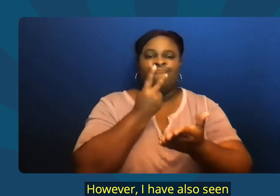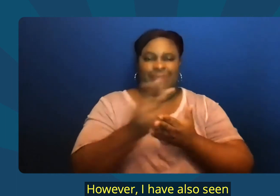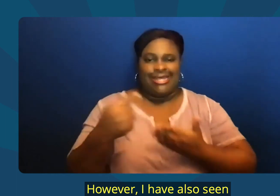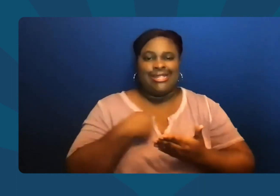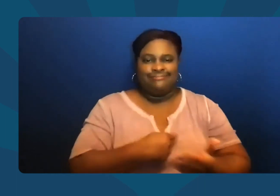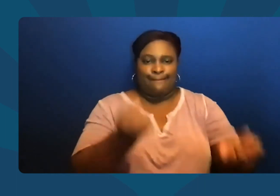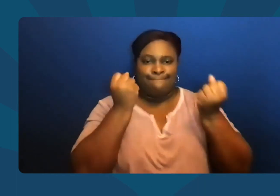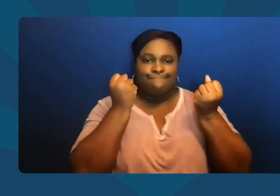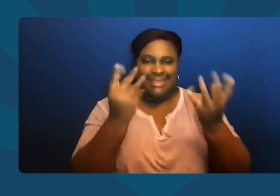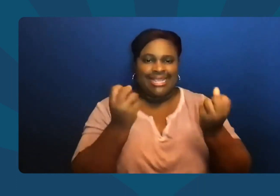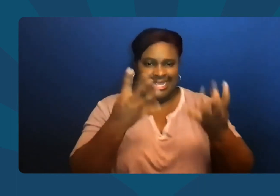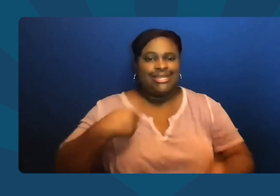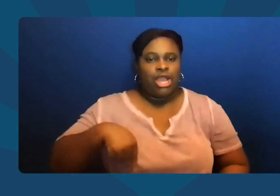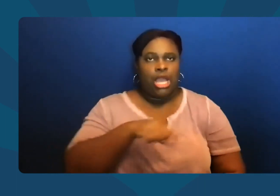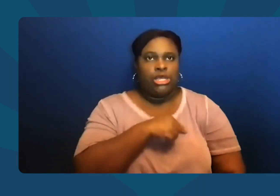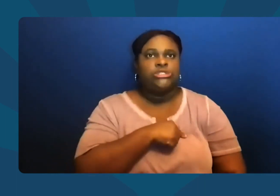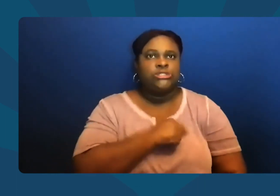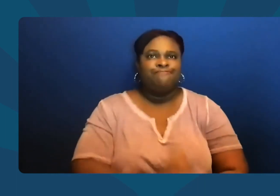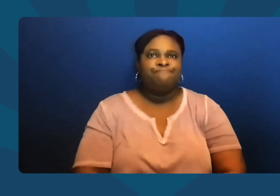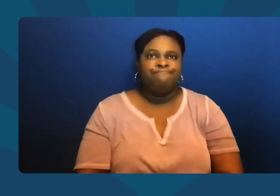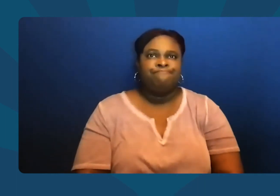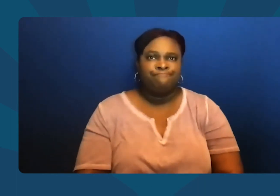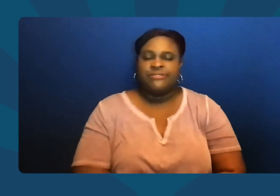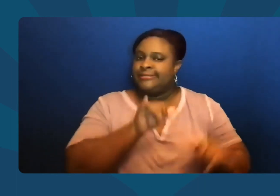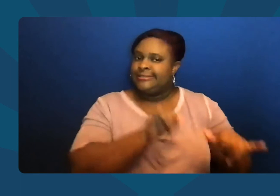system fail so many of us.